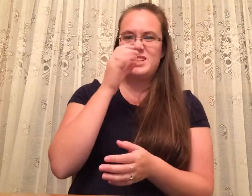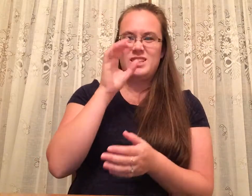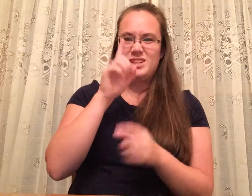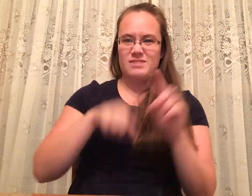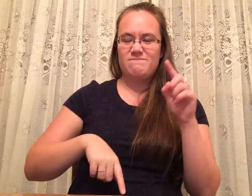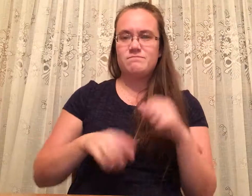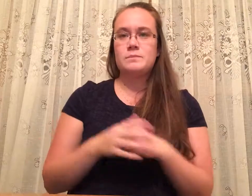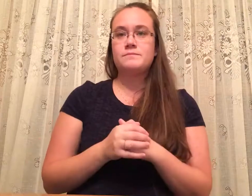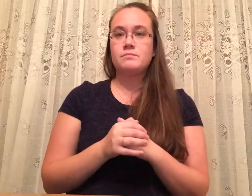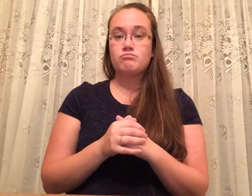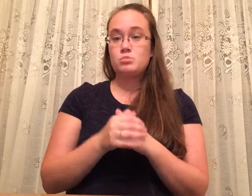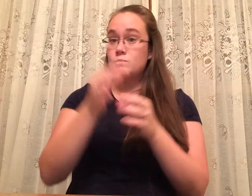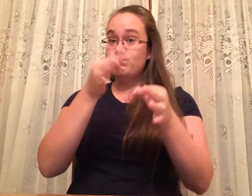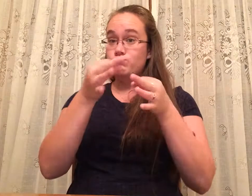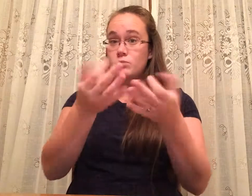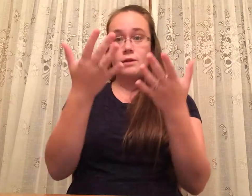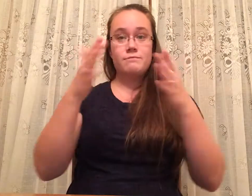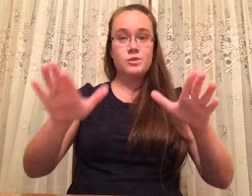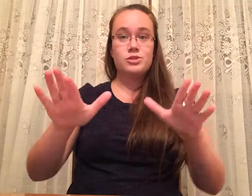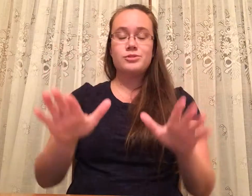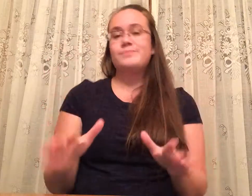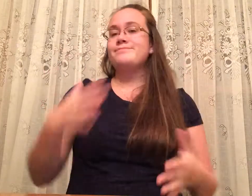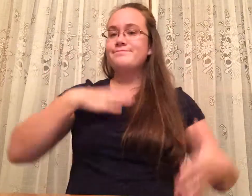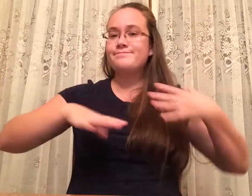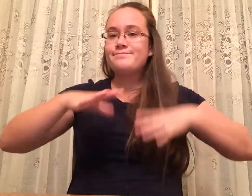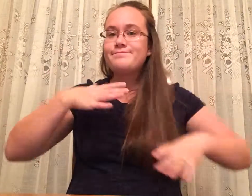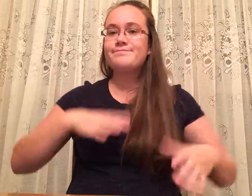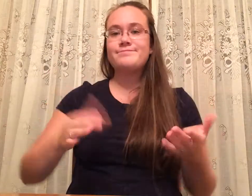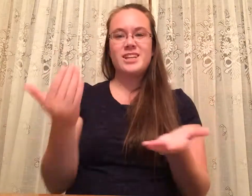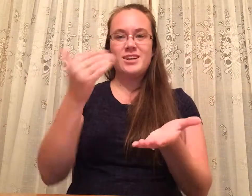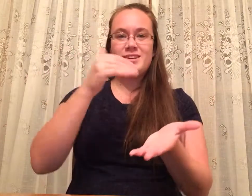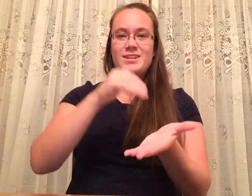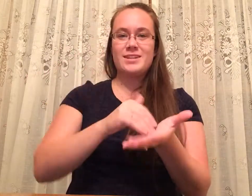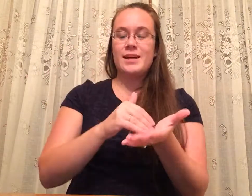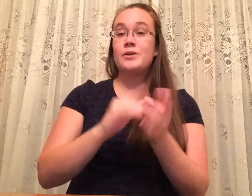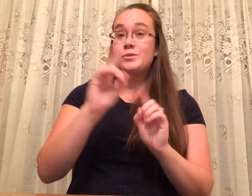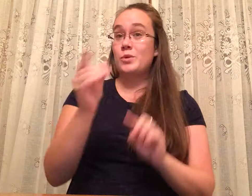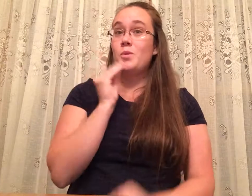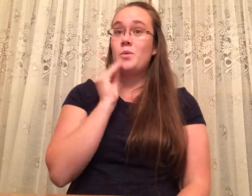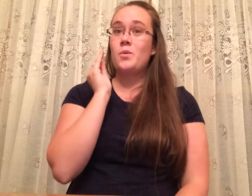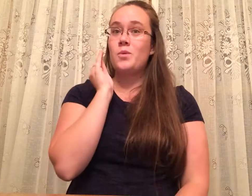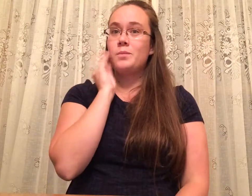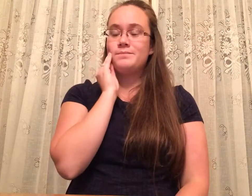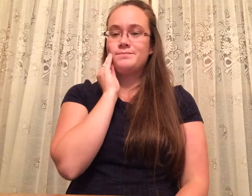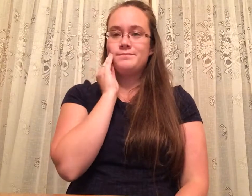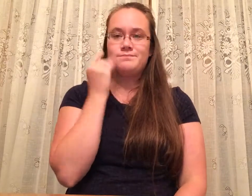able to get dressed and be discharged. Then your family member can take you home. We know any procedure can be an uneasy